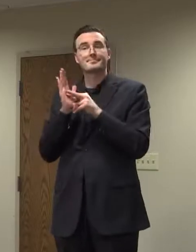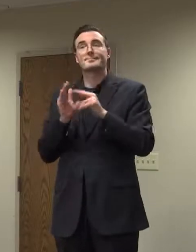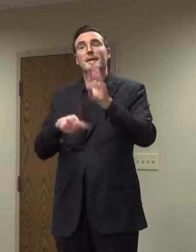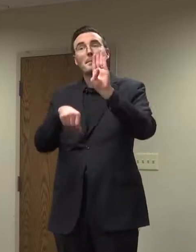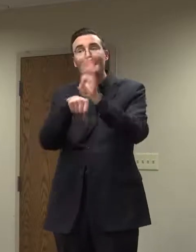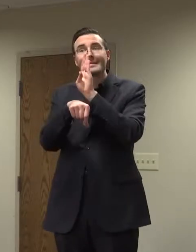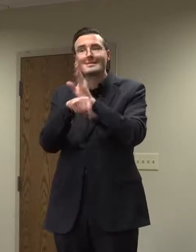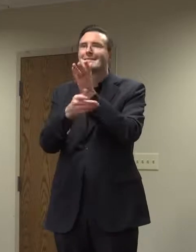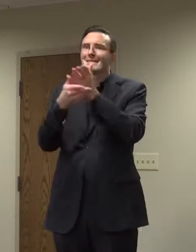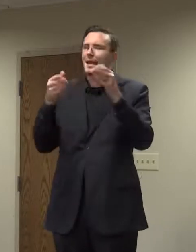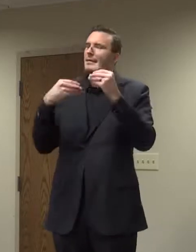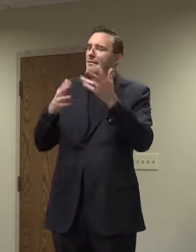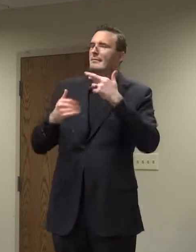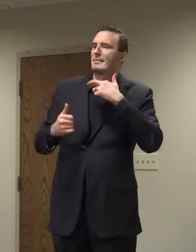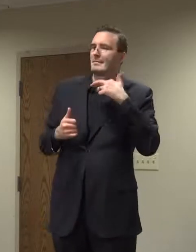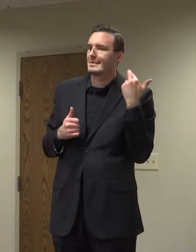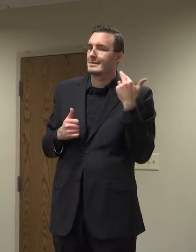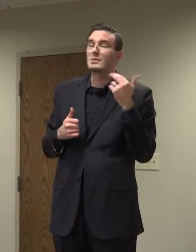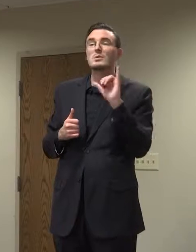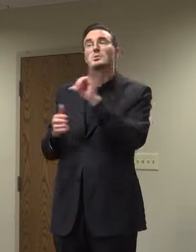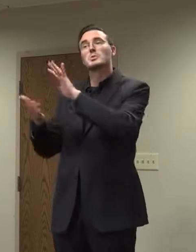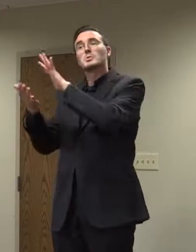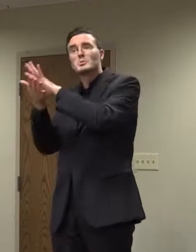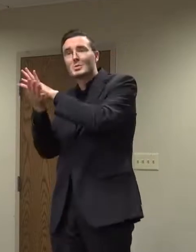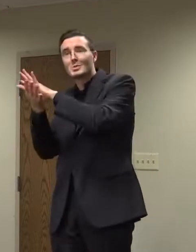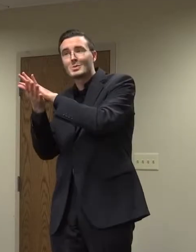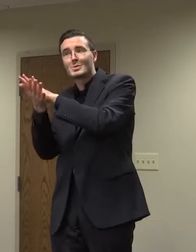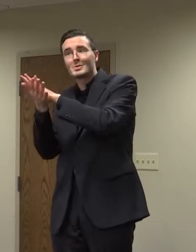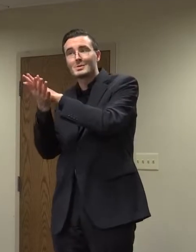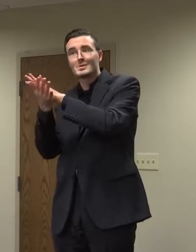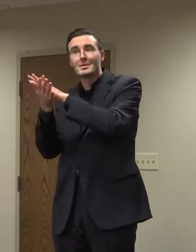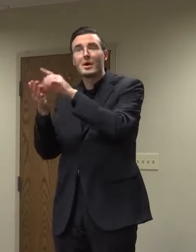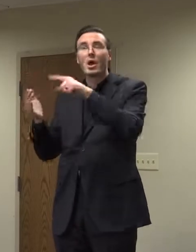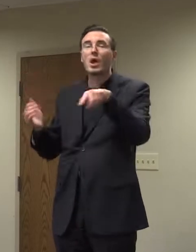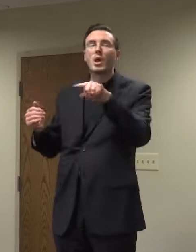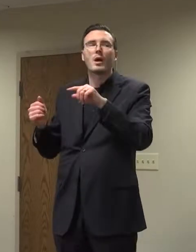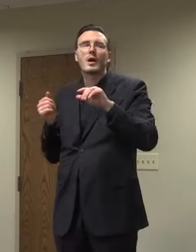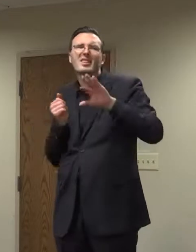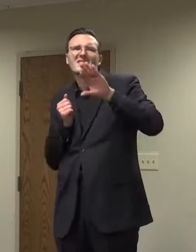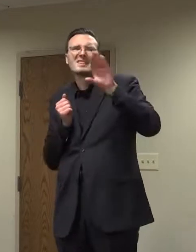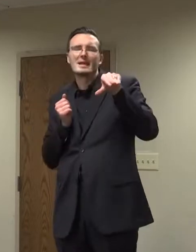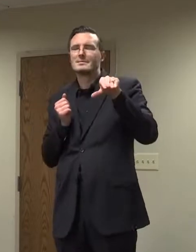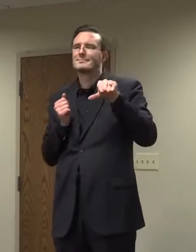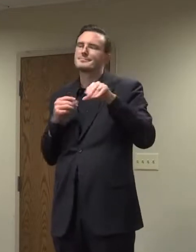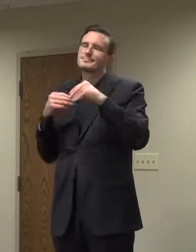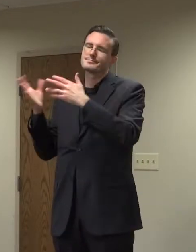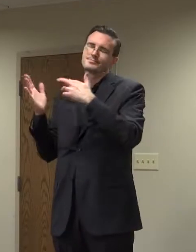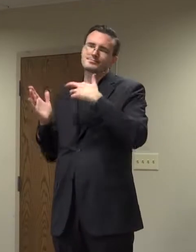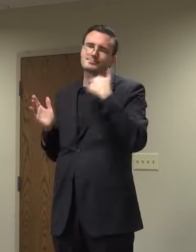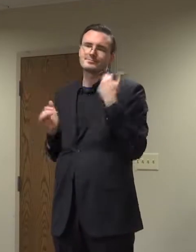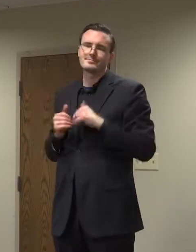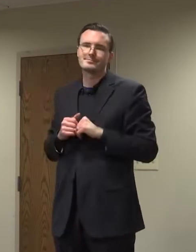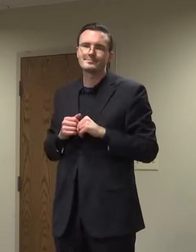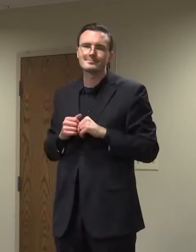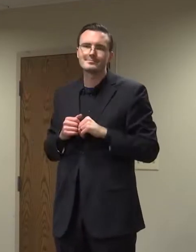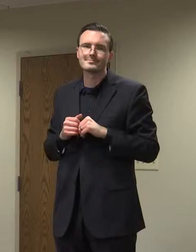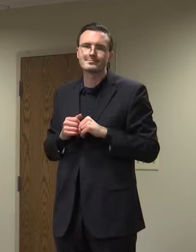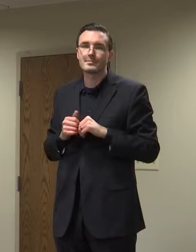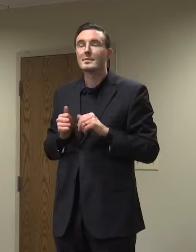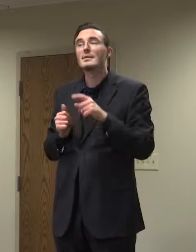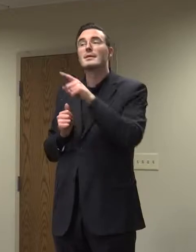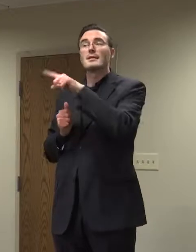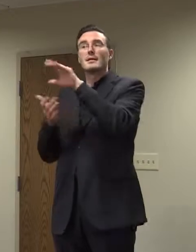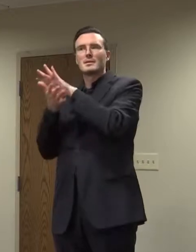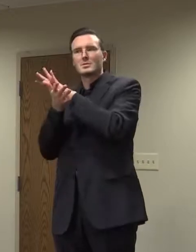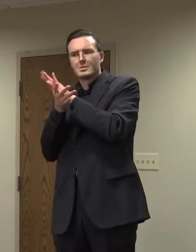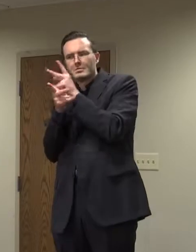this before, you're putting our children and the schools at risk. They continue to be the guardians at the gate to keep transmissions out of the